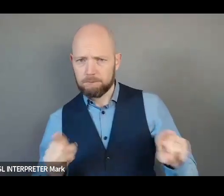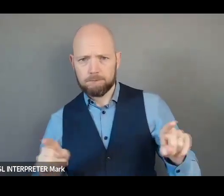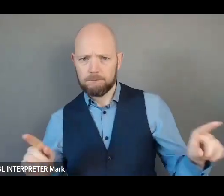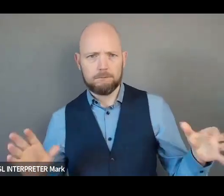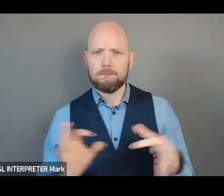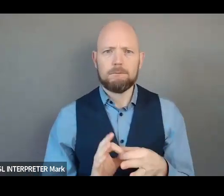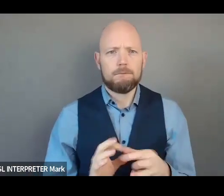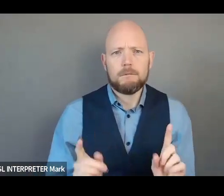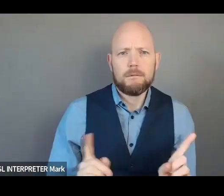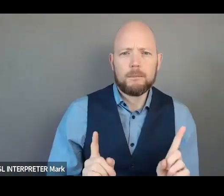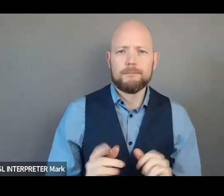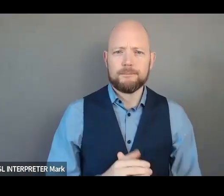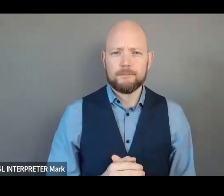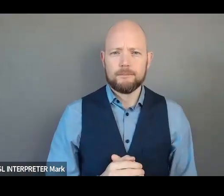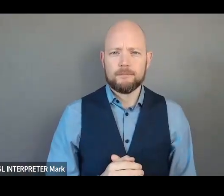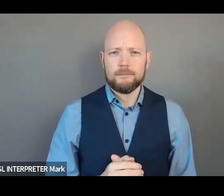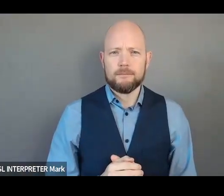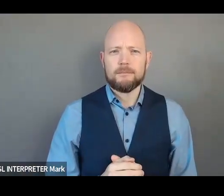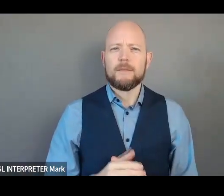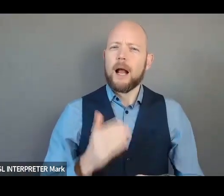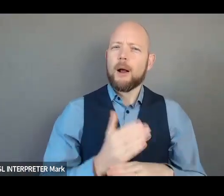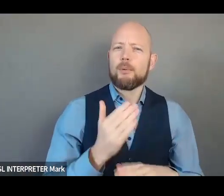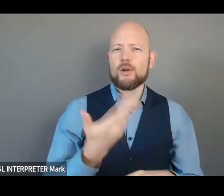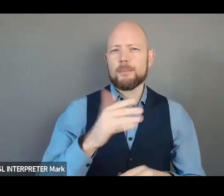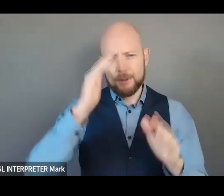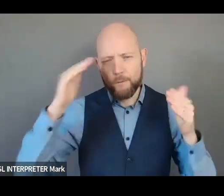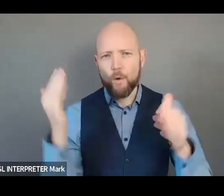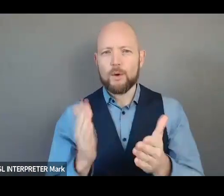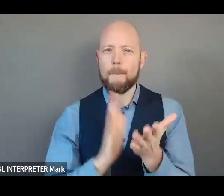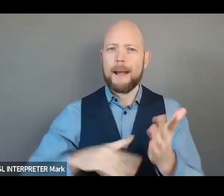the time, but also looking at what's the lived